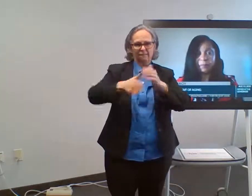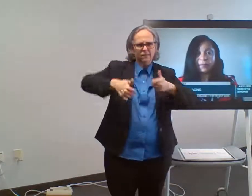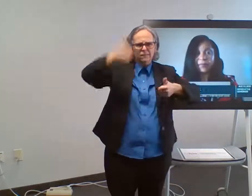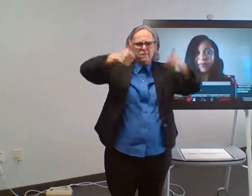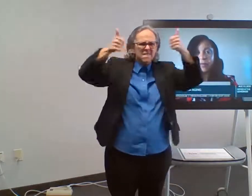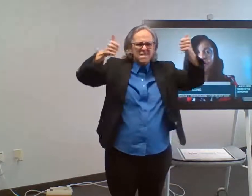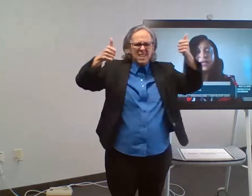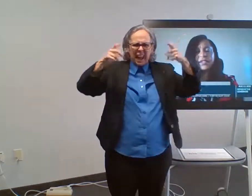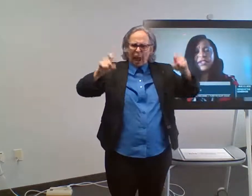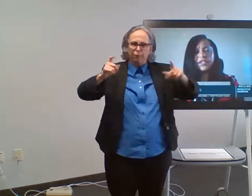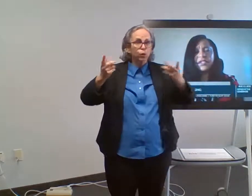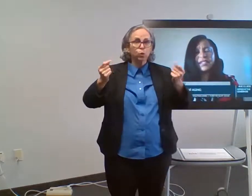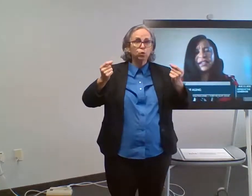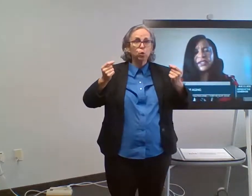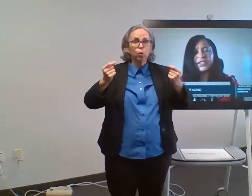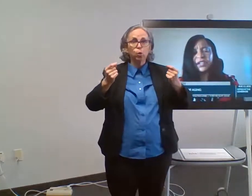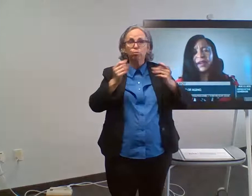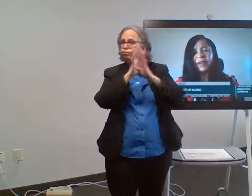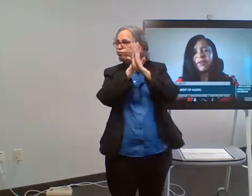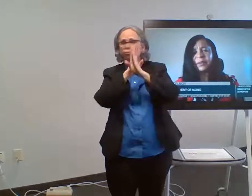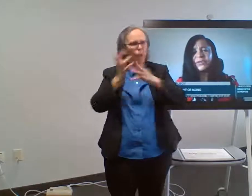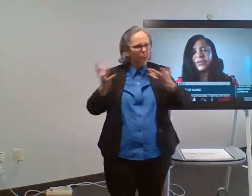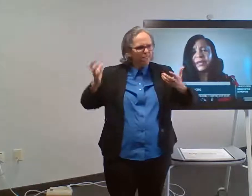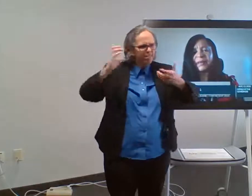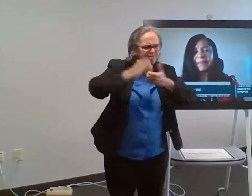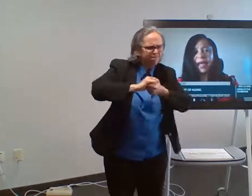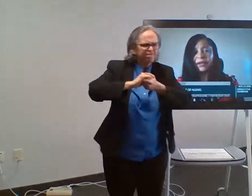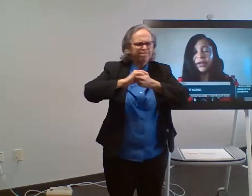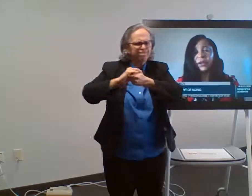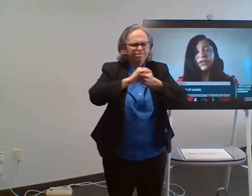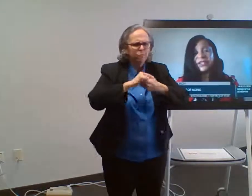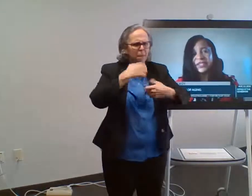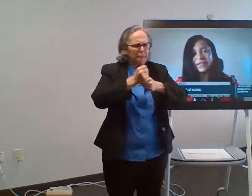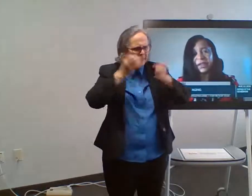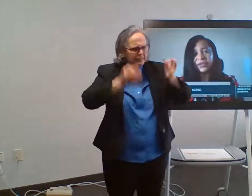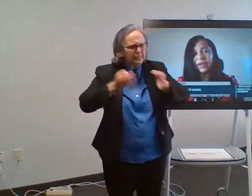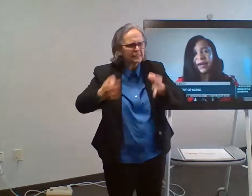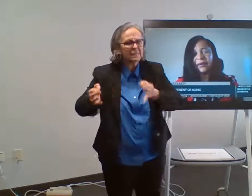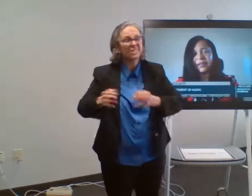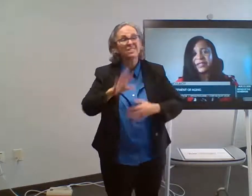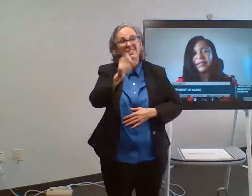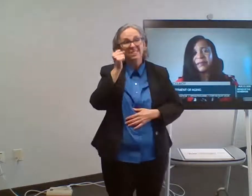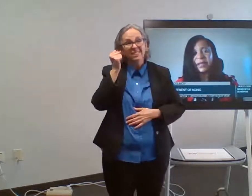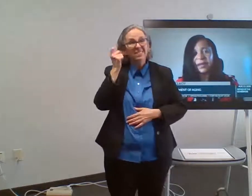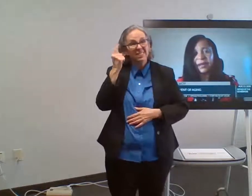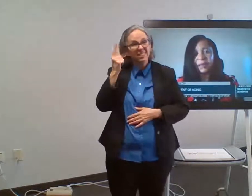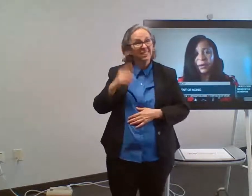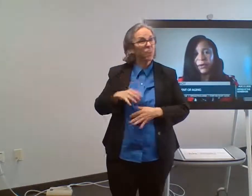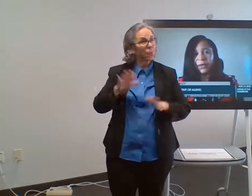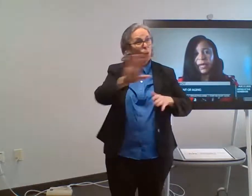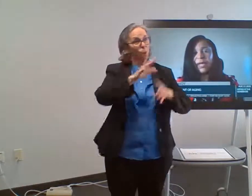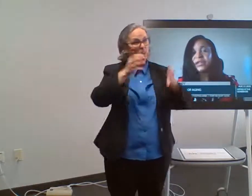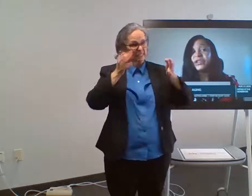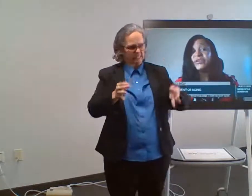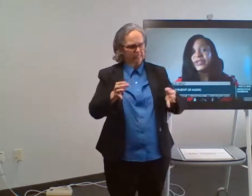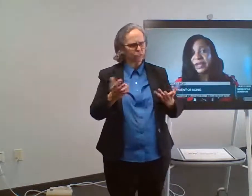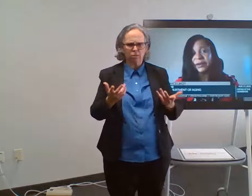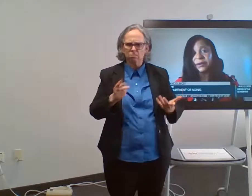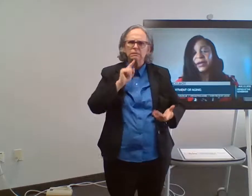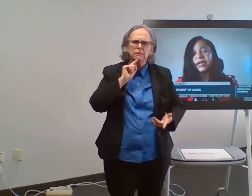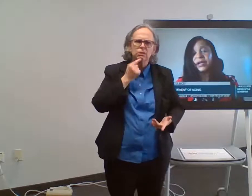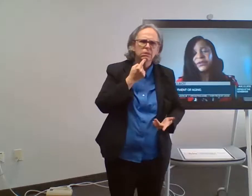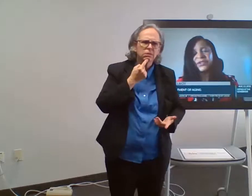made. Decisions that continue to have an upstream impact on disadvantaged Ohioans that can begin at birth, and